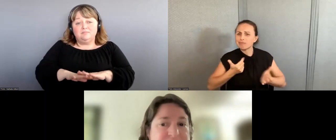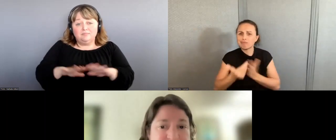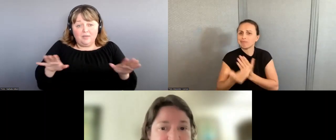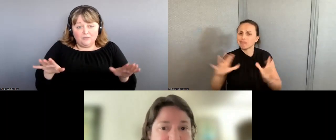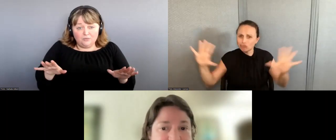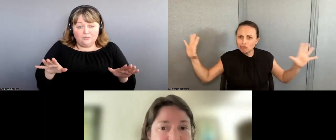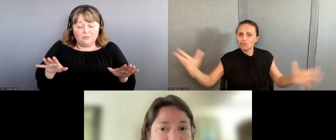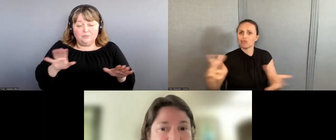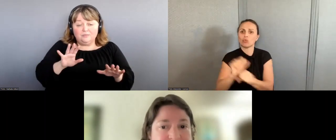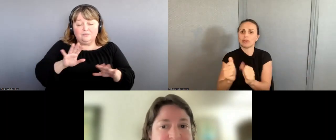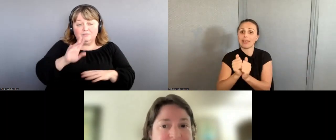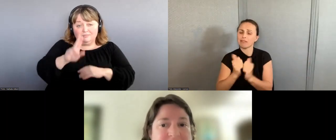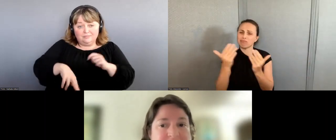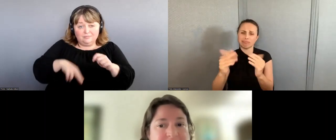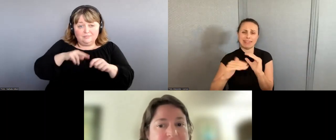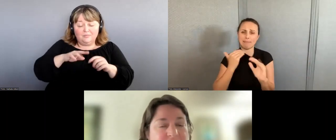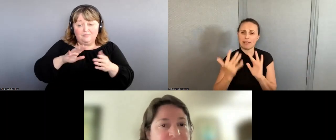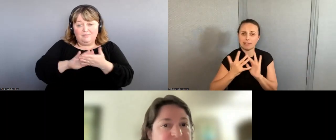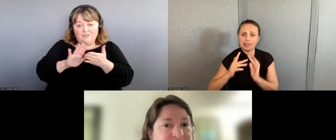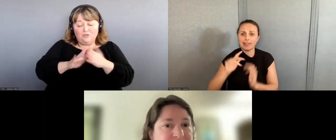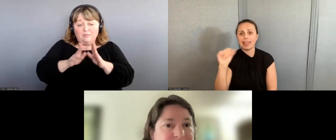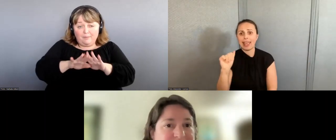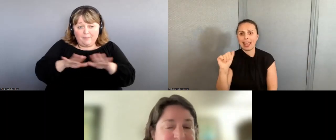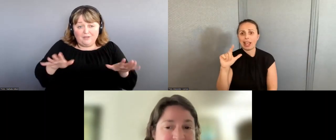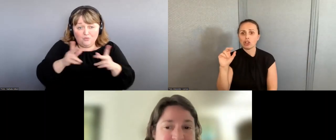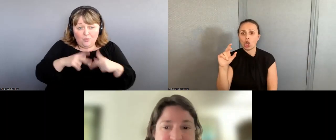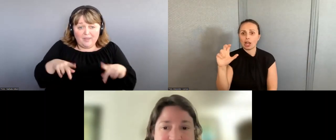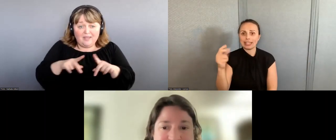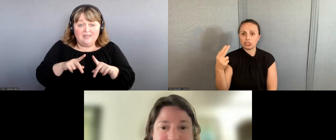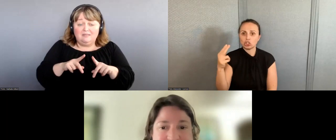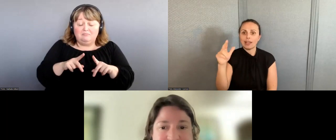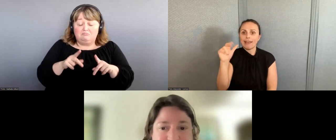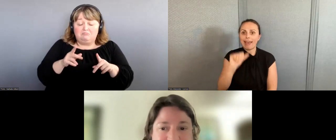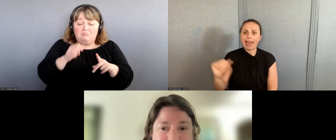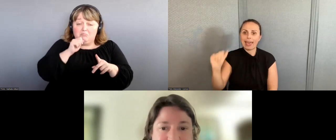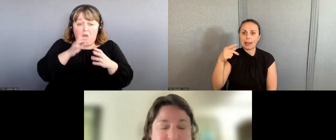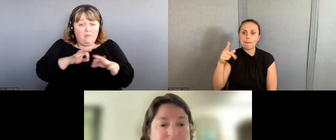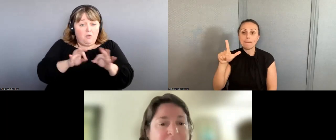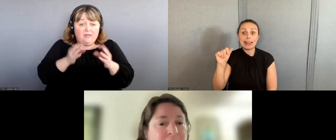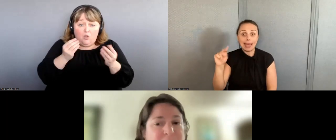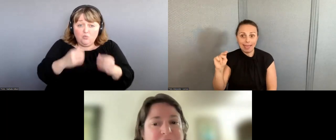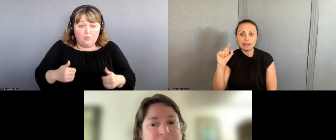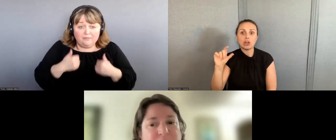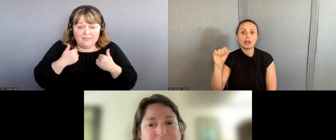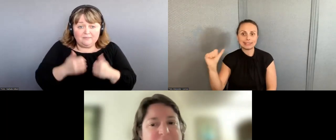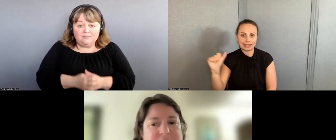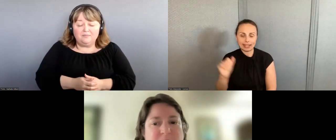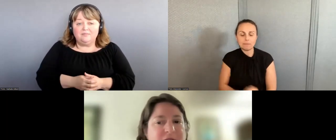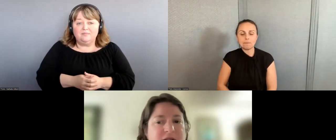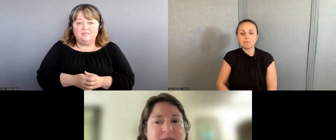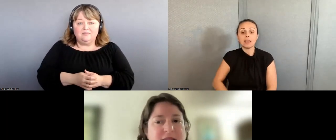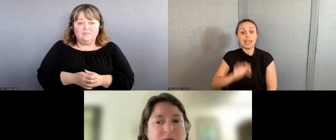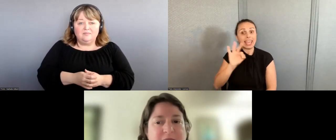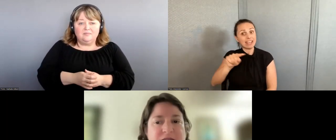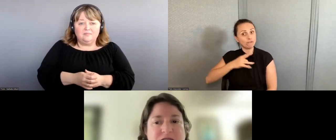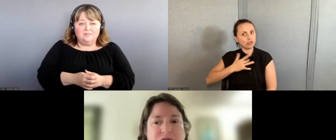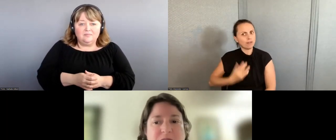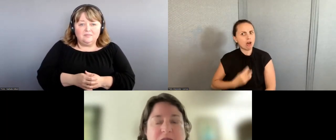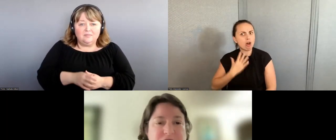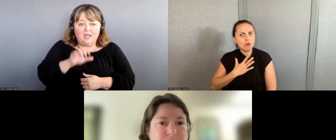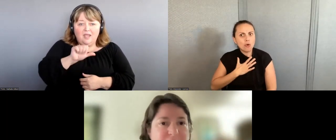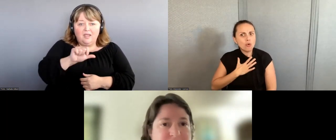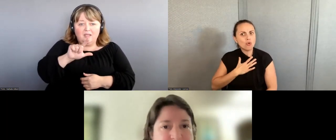Please feel free to email again at alockitch@plan.ca. If you have been inspired in any way